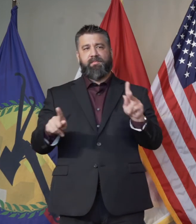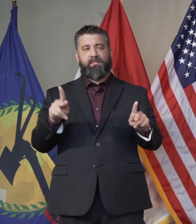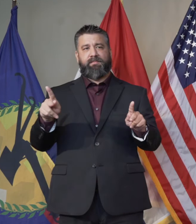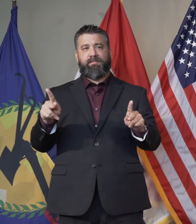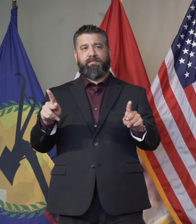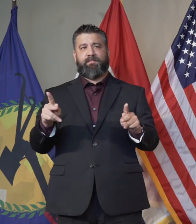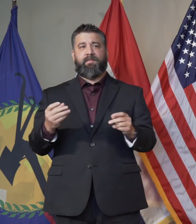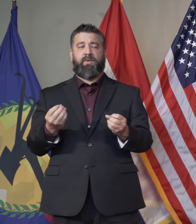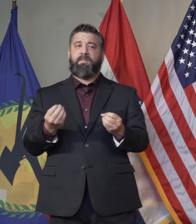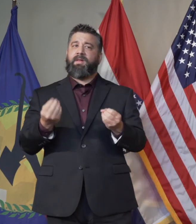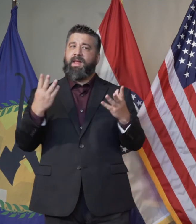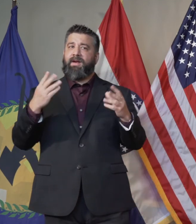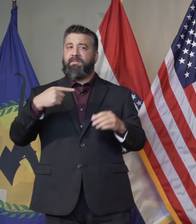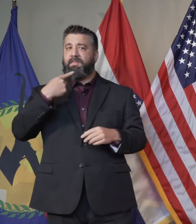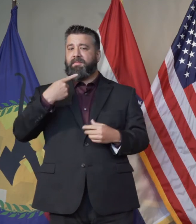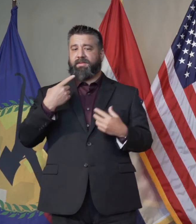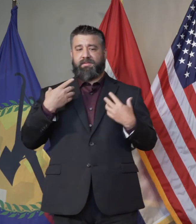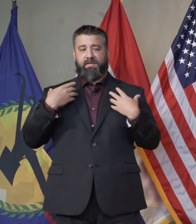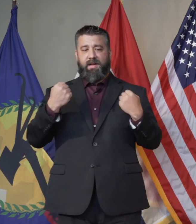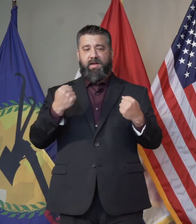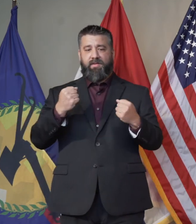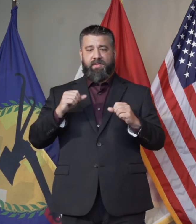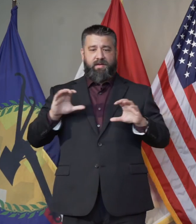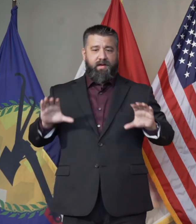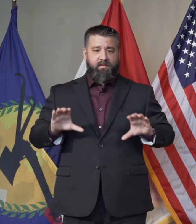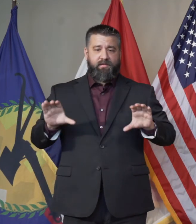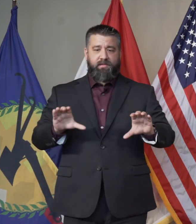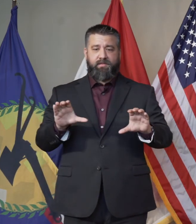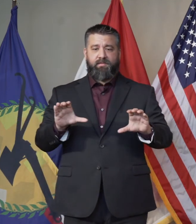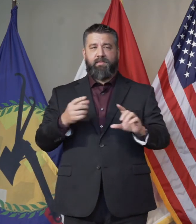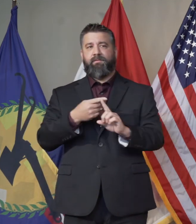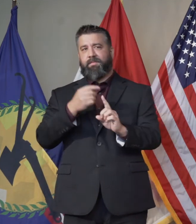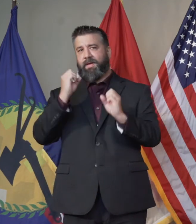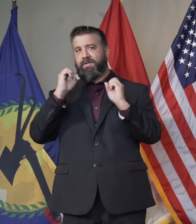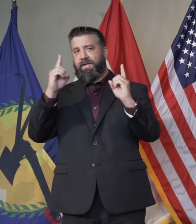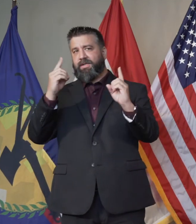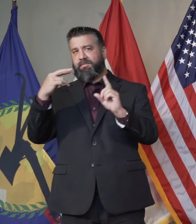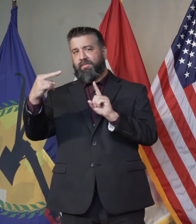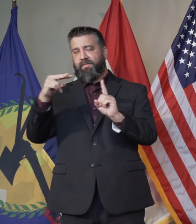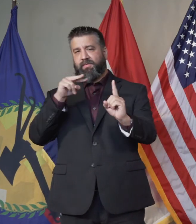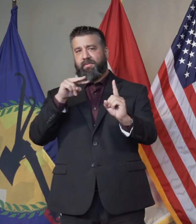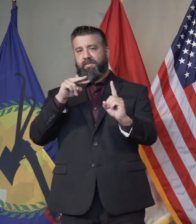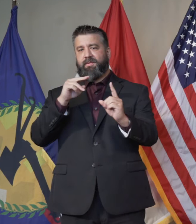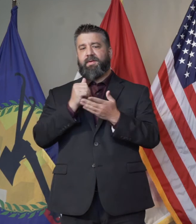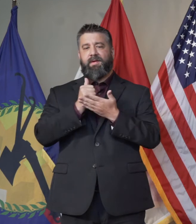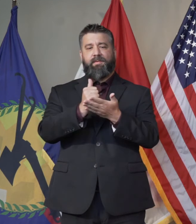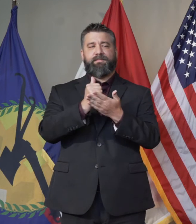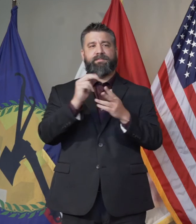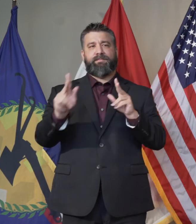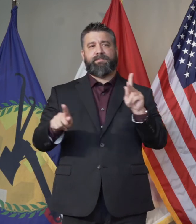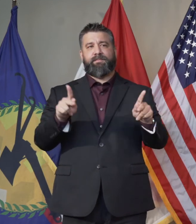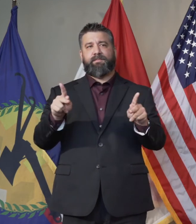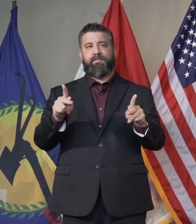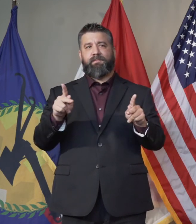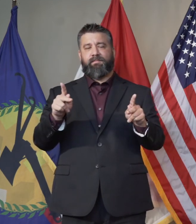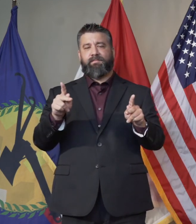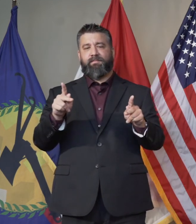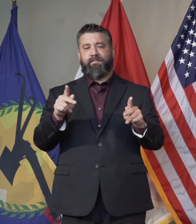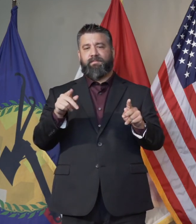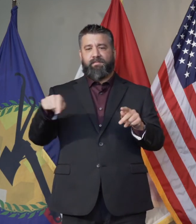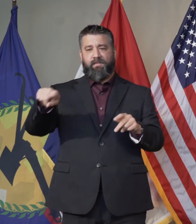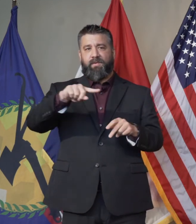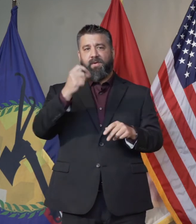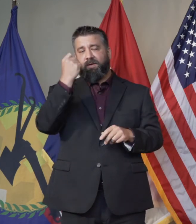health effort from an education standpoint to help people understand that we're being cautious about getting